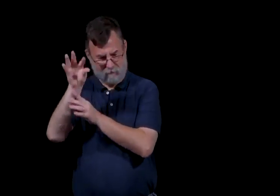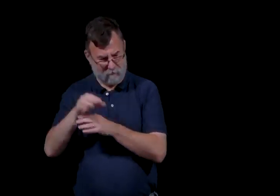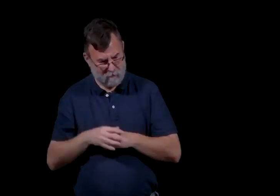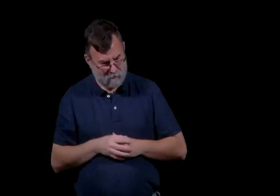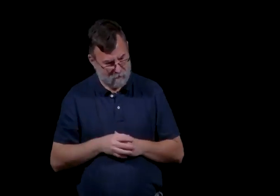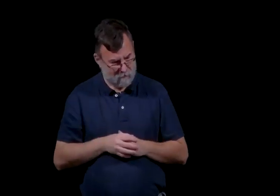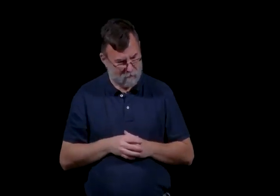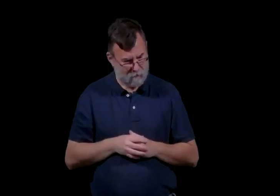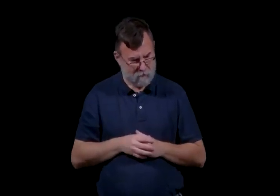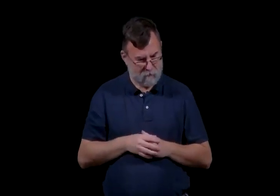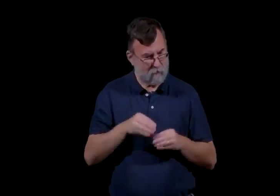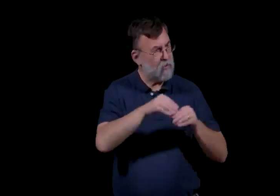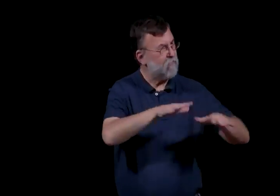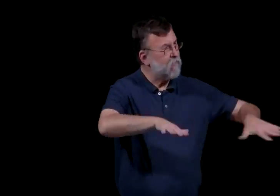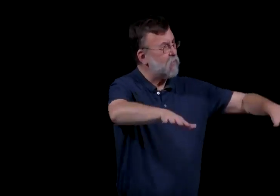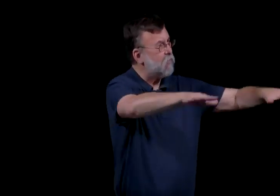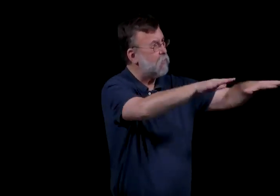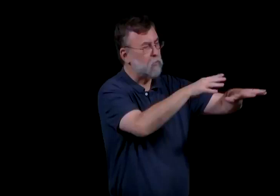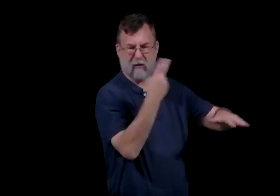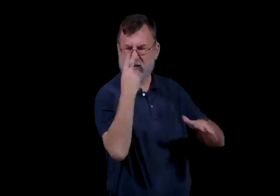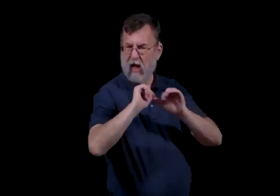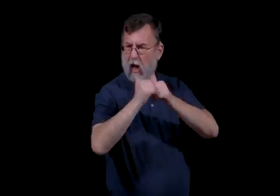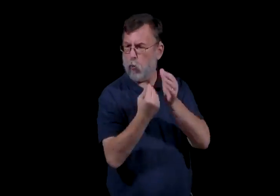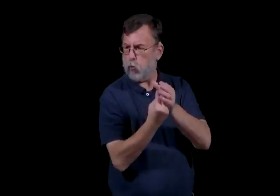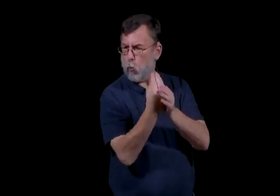Then the field. See how they grow?